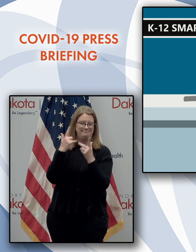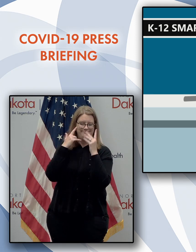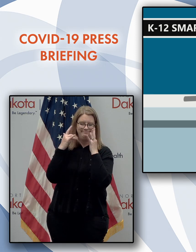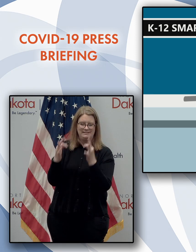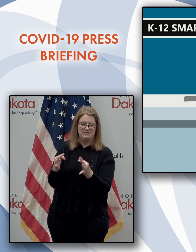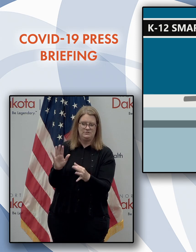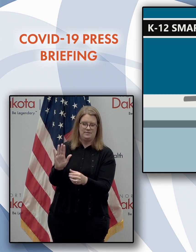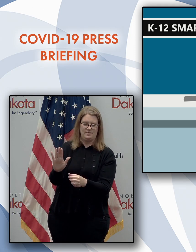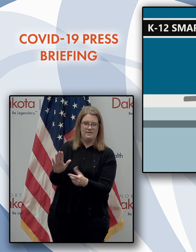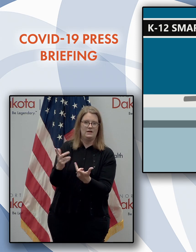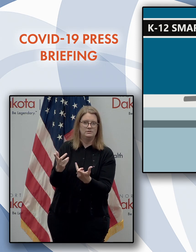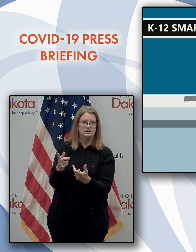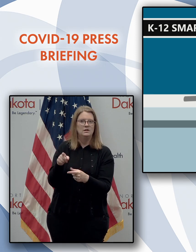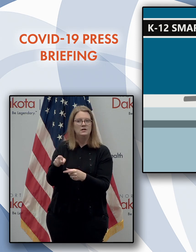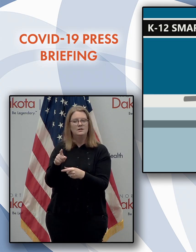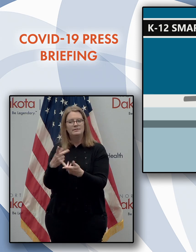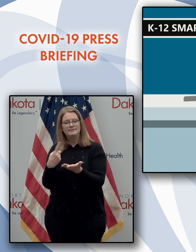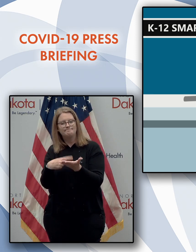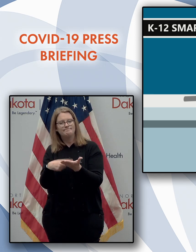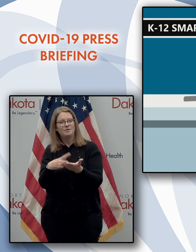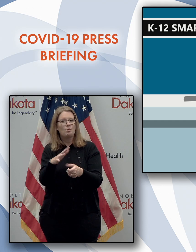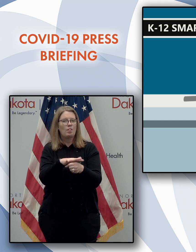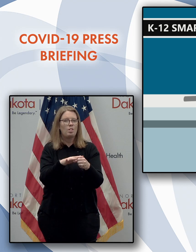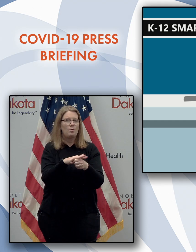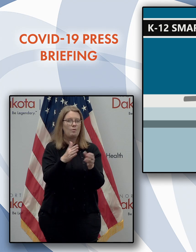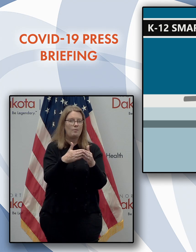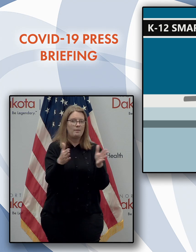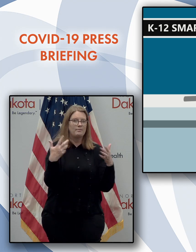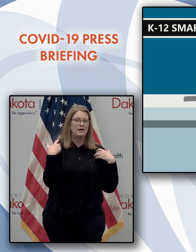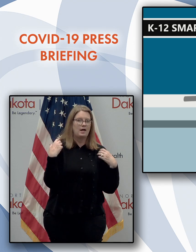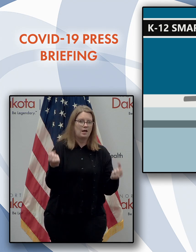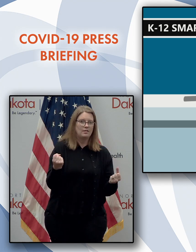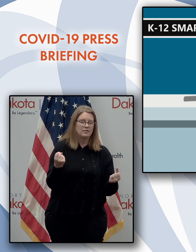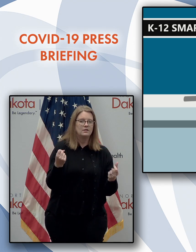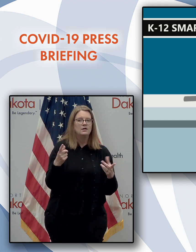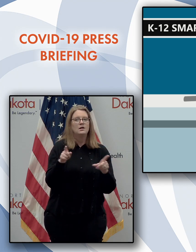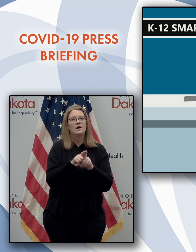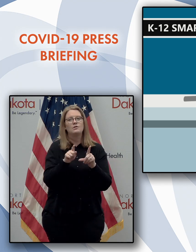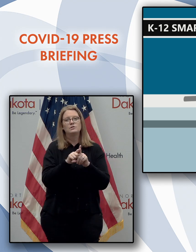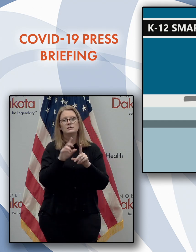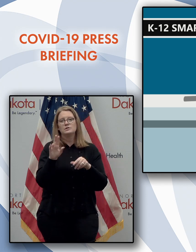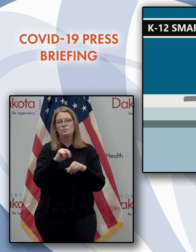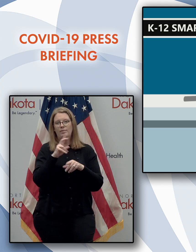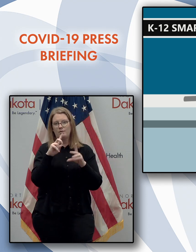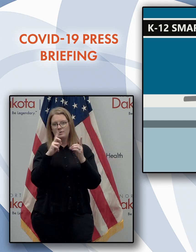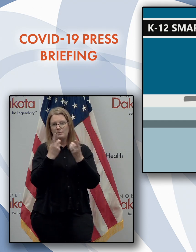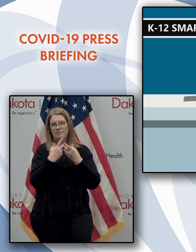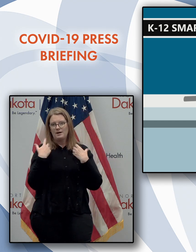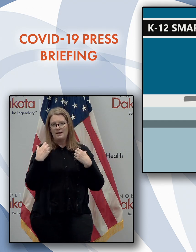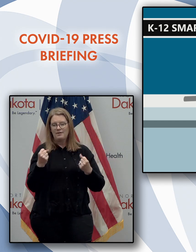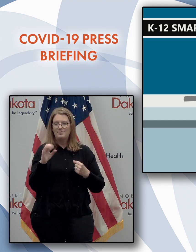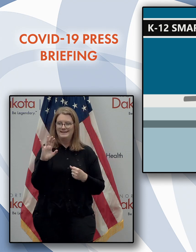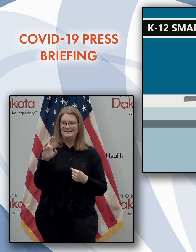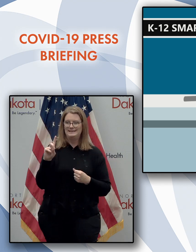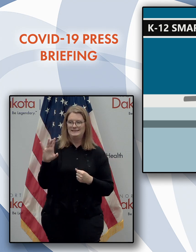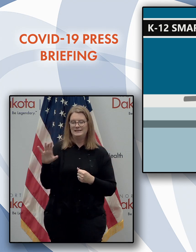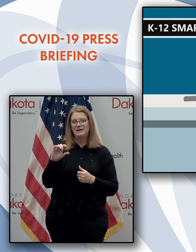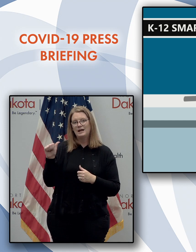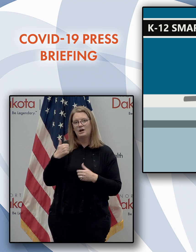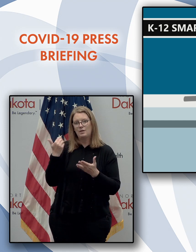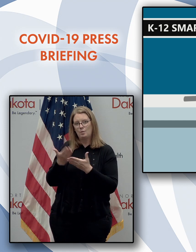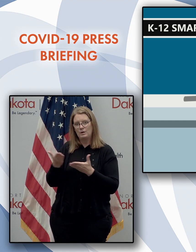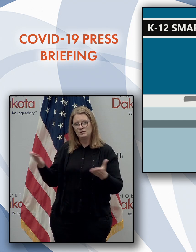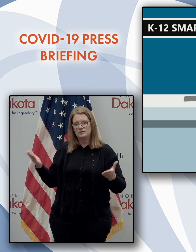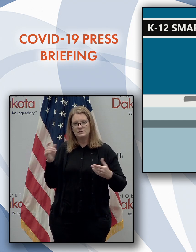and administrators in consultation with local public health units based on the guidance from the North Dakota Department of Health, the CDC, and other